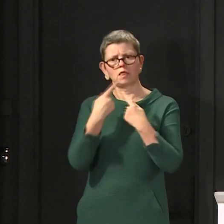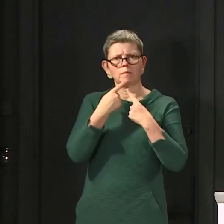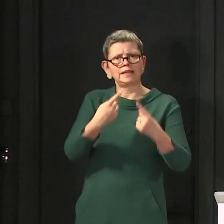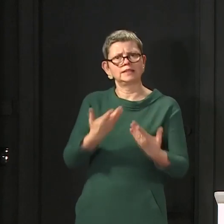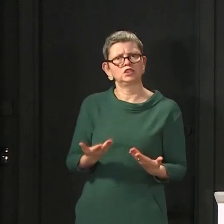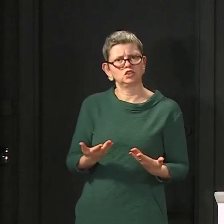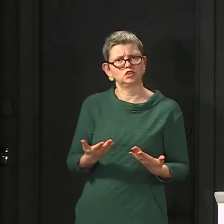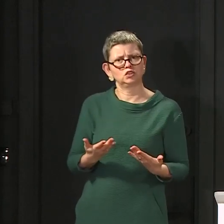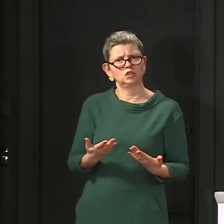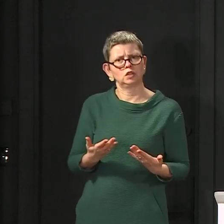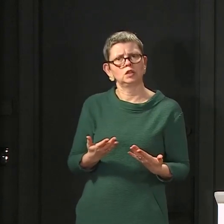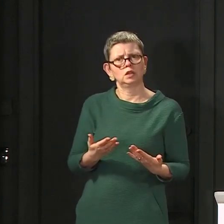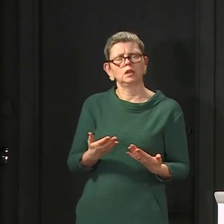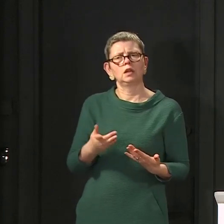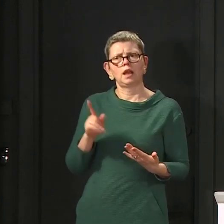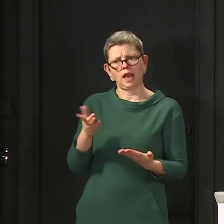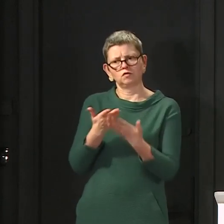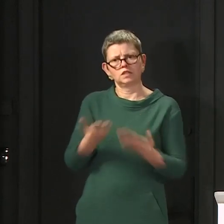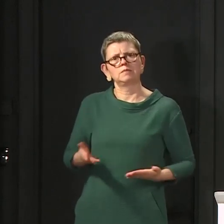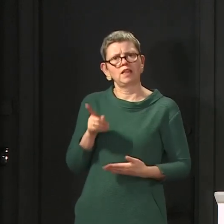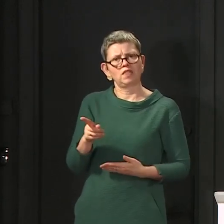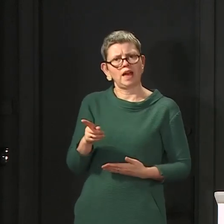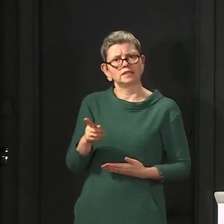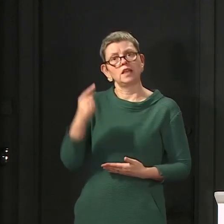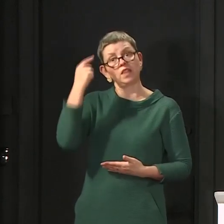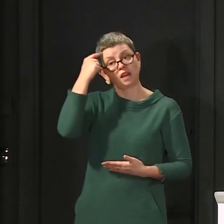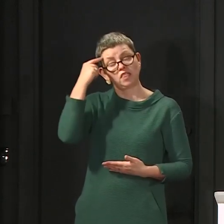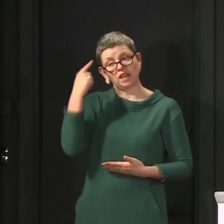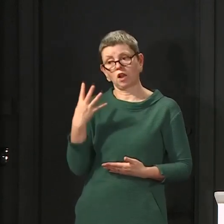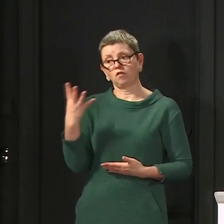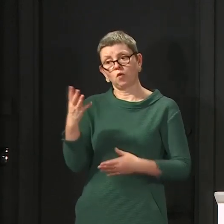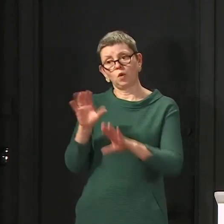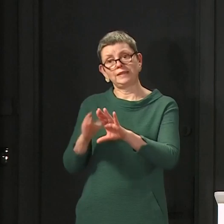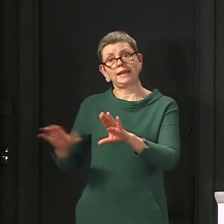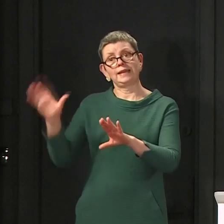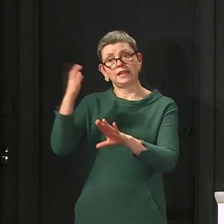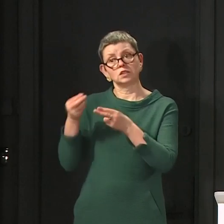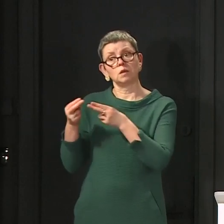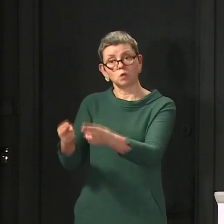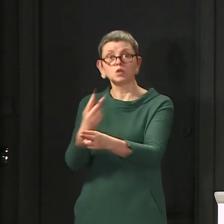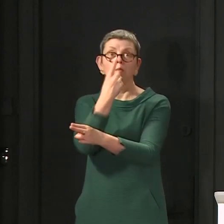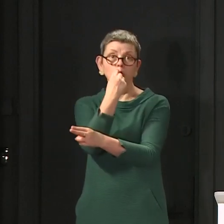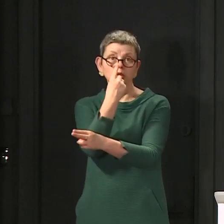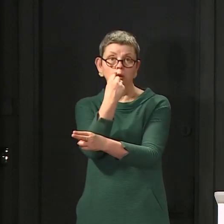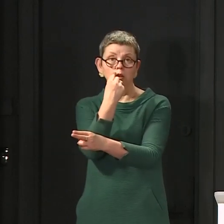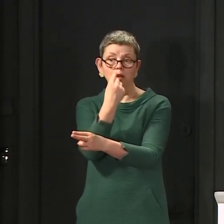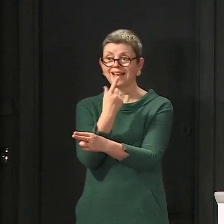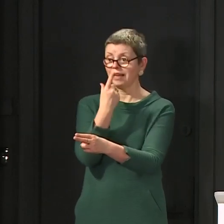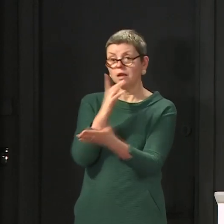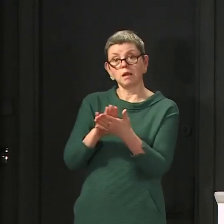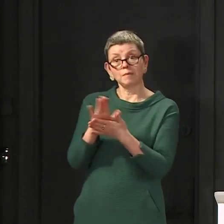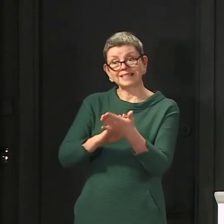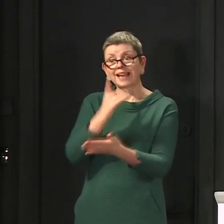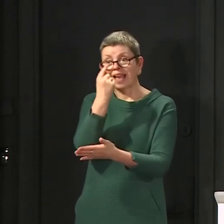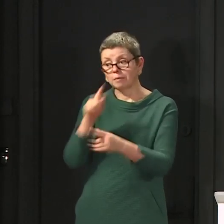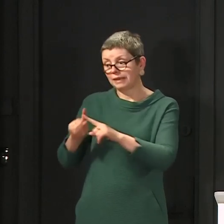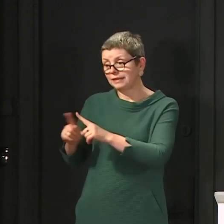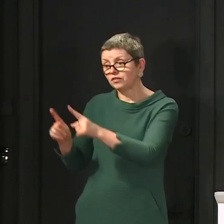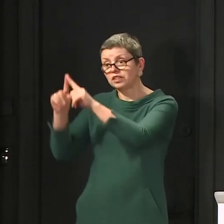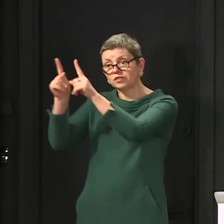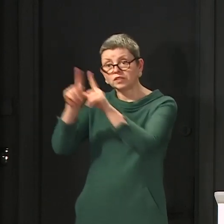message is respected, then I think we can have a four nations approach that we all respect, that allows for differences where the evidence says those